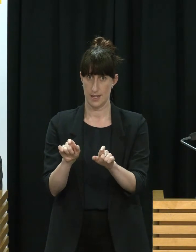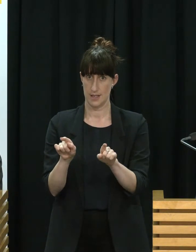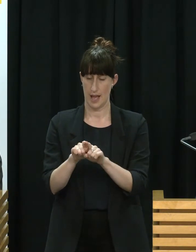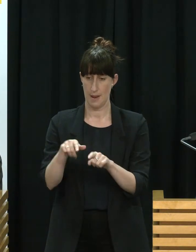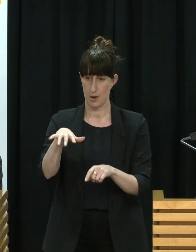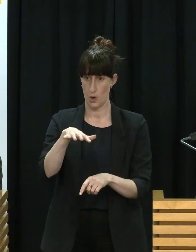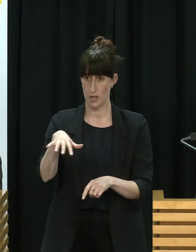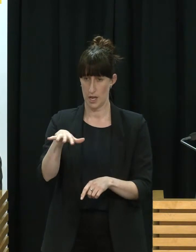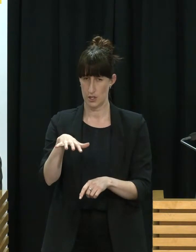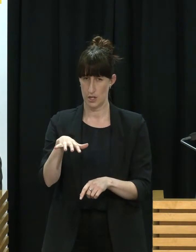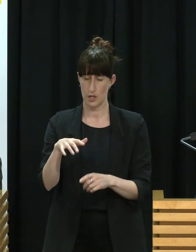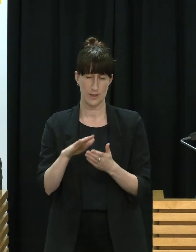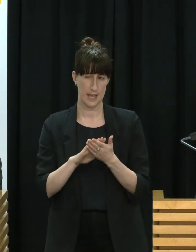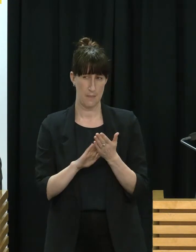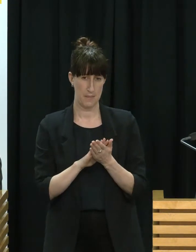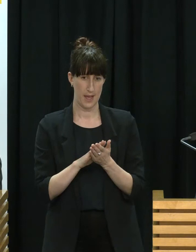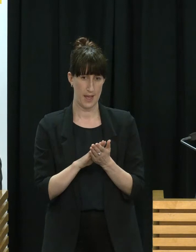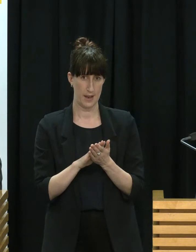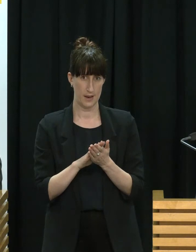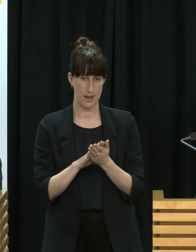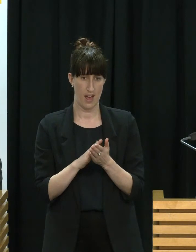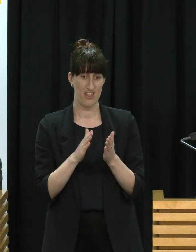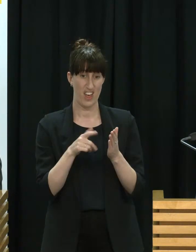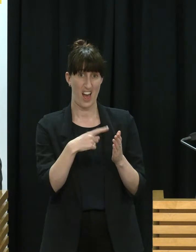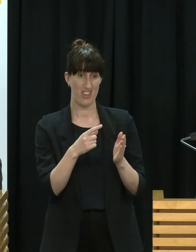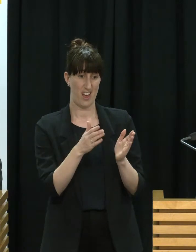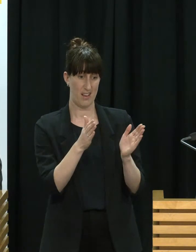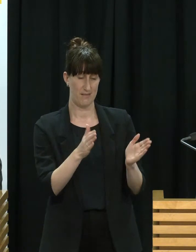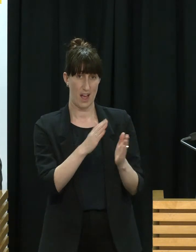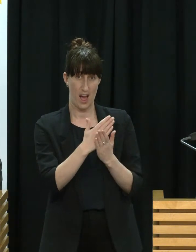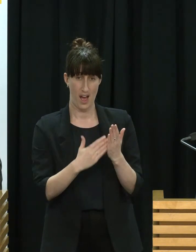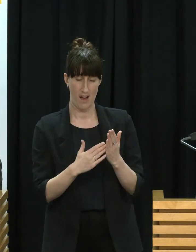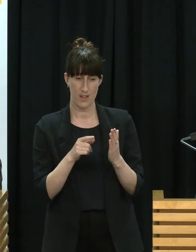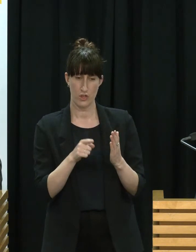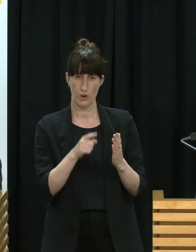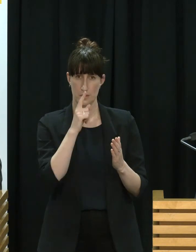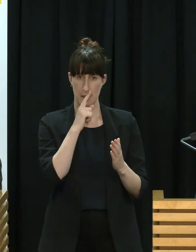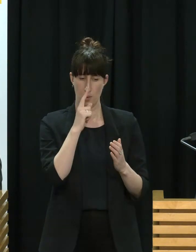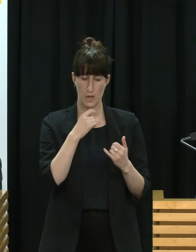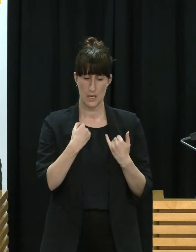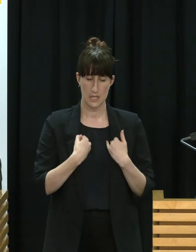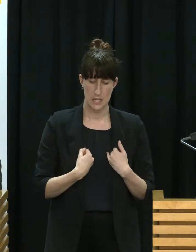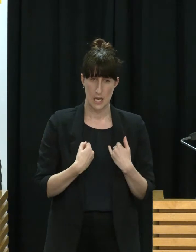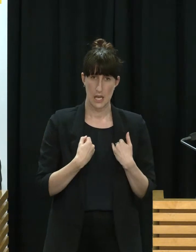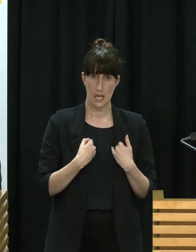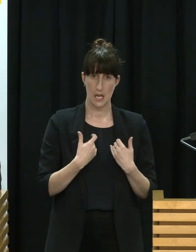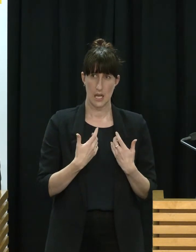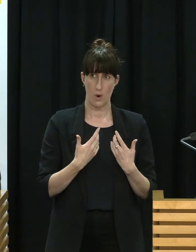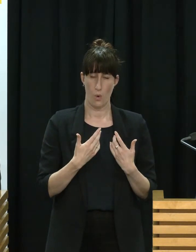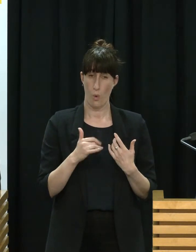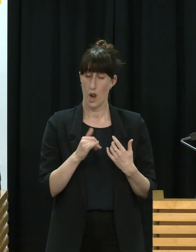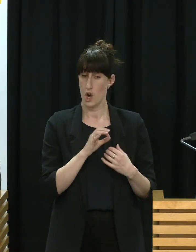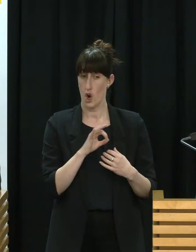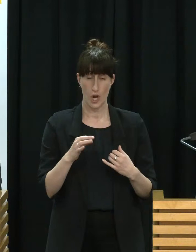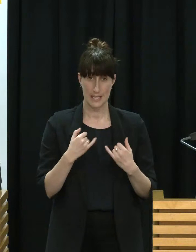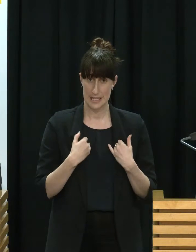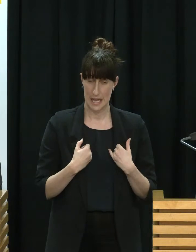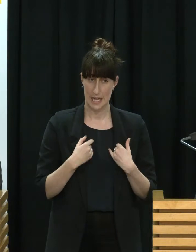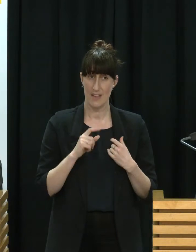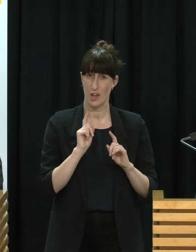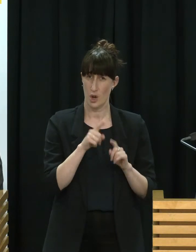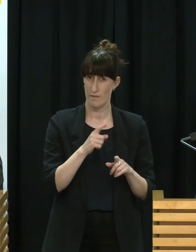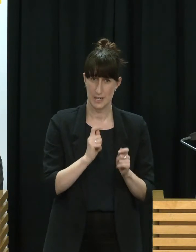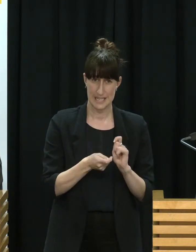scare like this are symptomatic and not getting tested, and how do you deal with that? I wouldn't necessarily draw